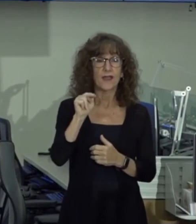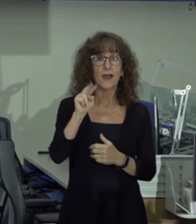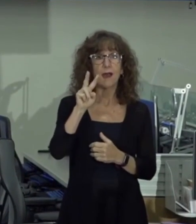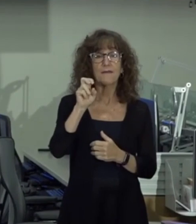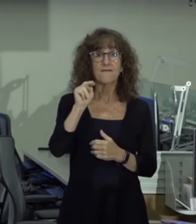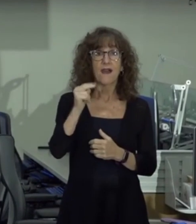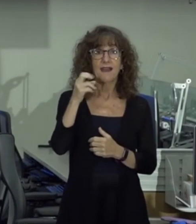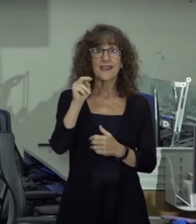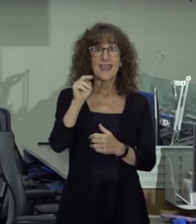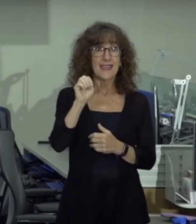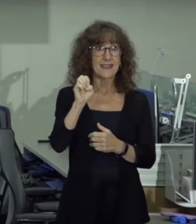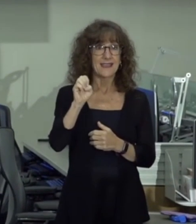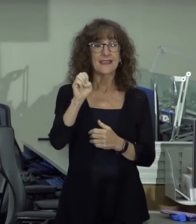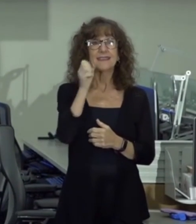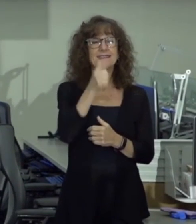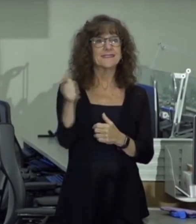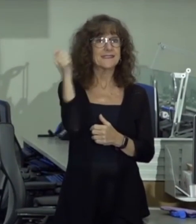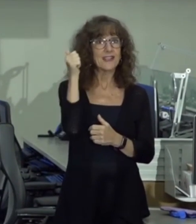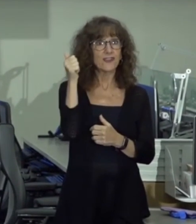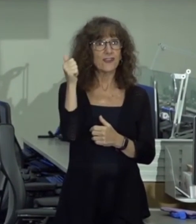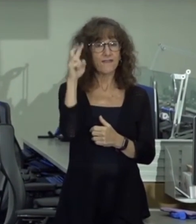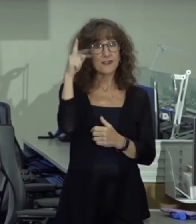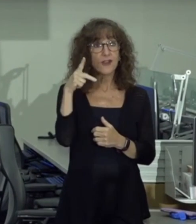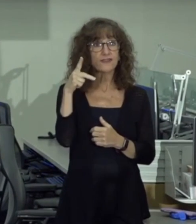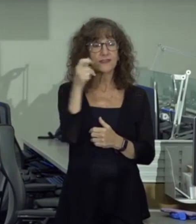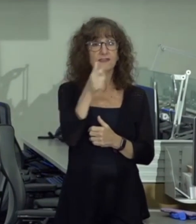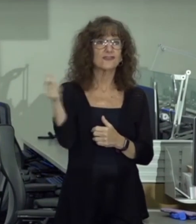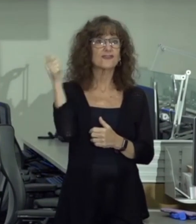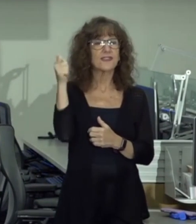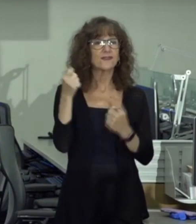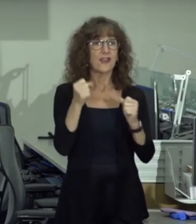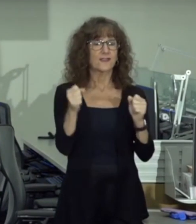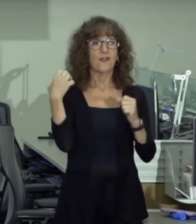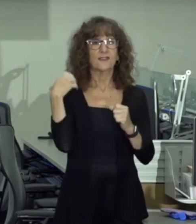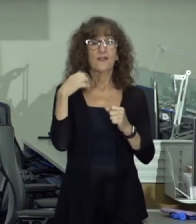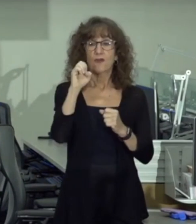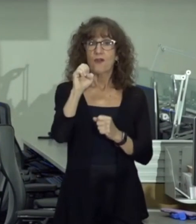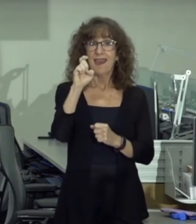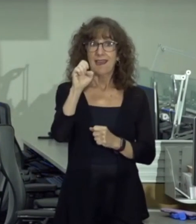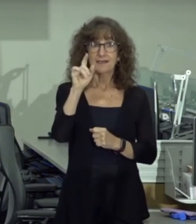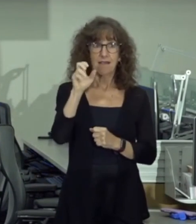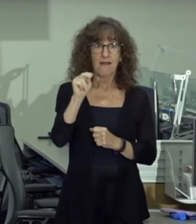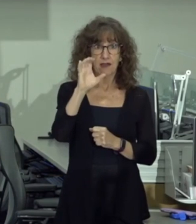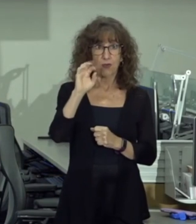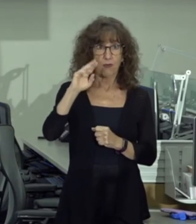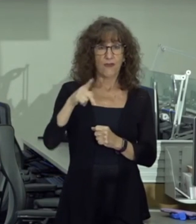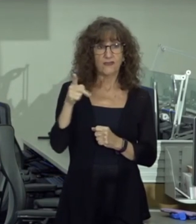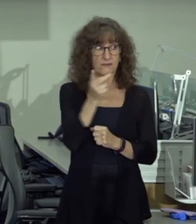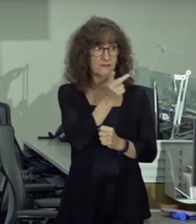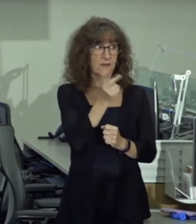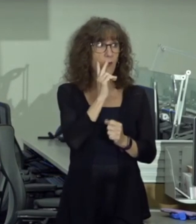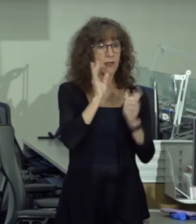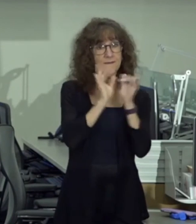who is the Senior Executive Vice President and Chief Strategy Officer for Exelon Corporation. They are with us, and you will hear from